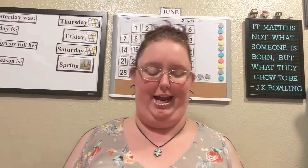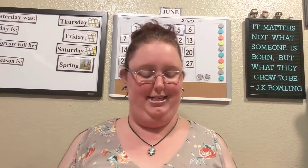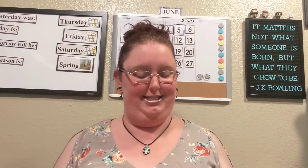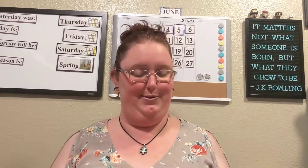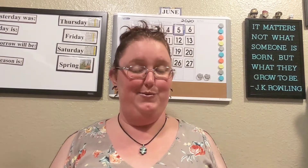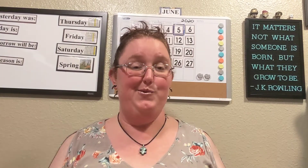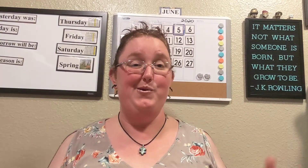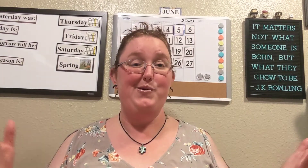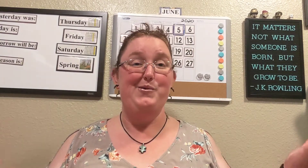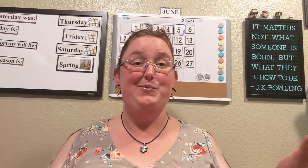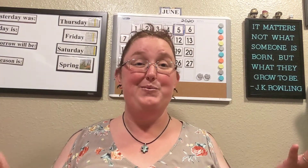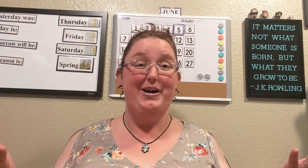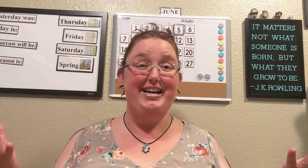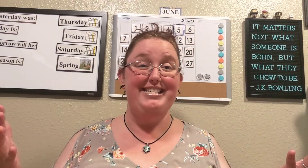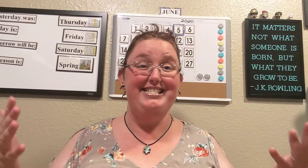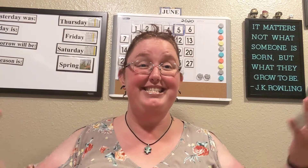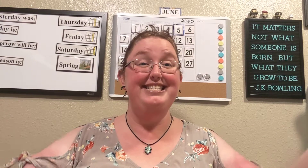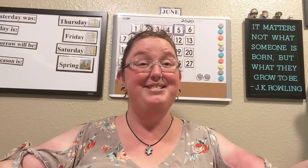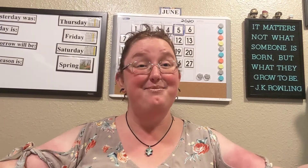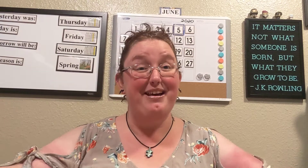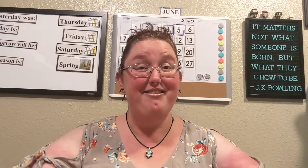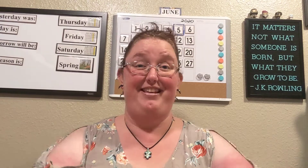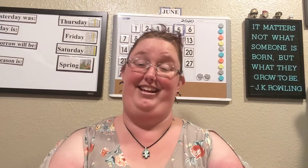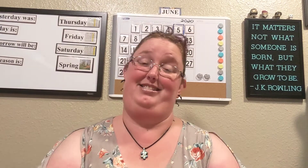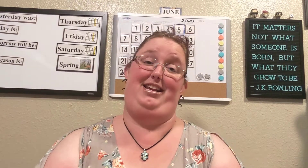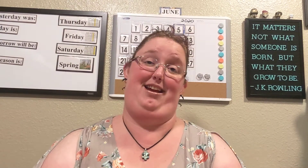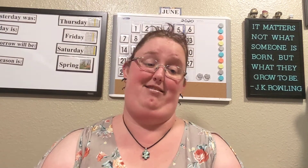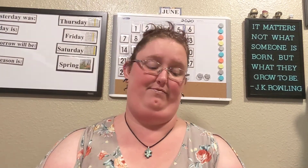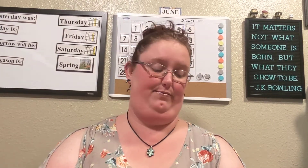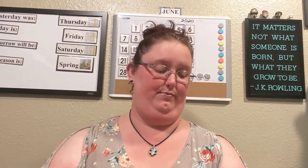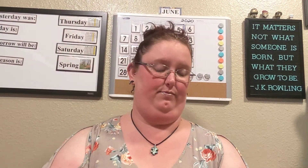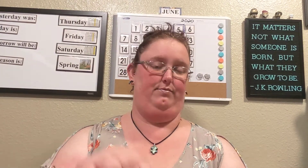All right. What is the weather like today?